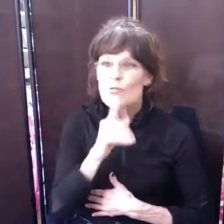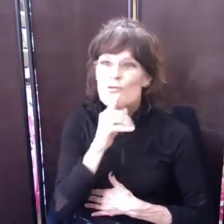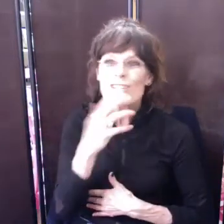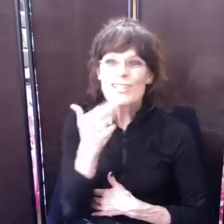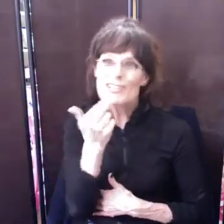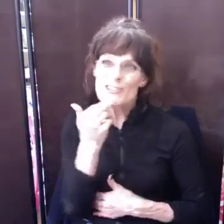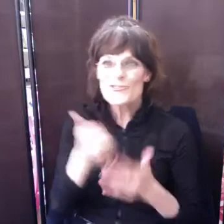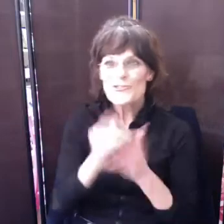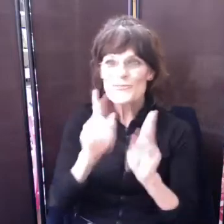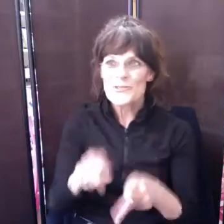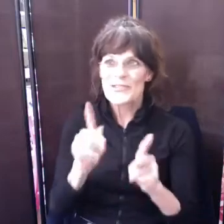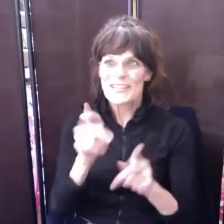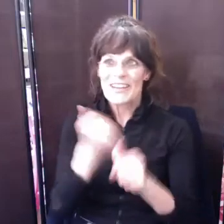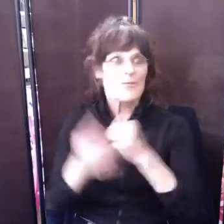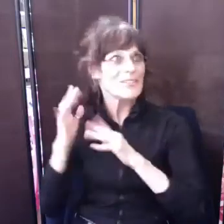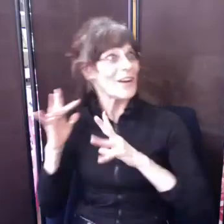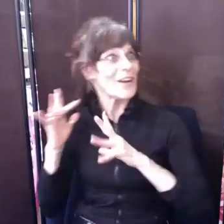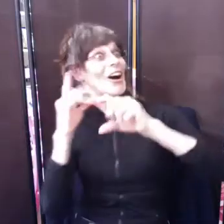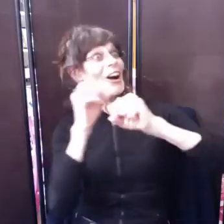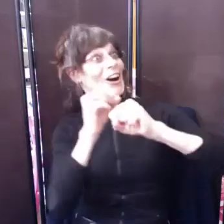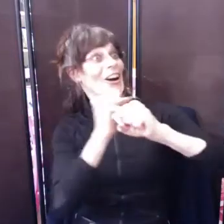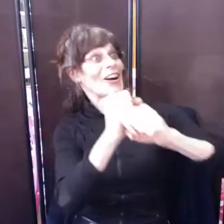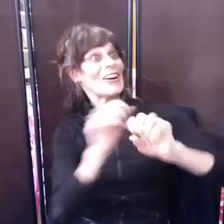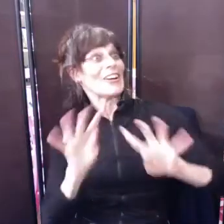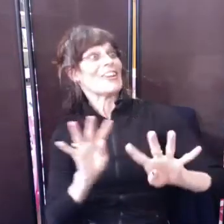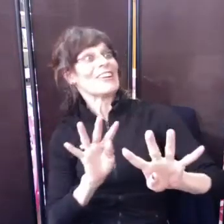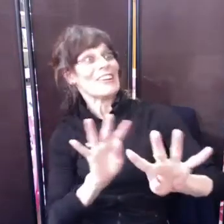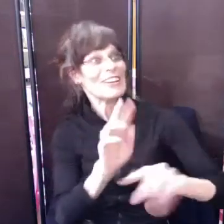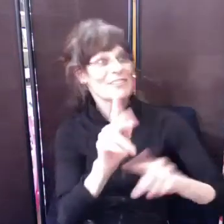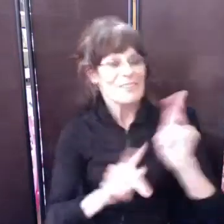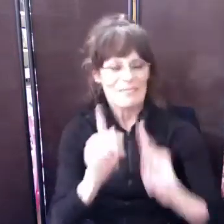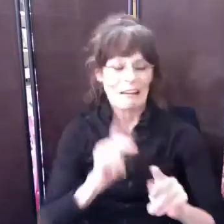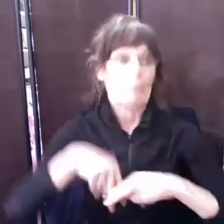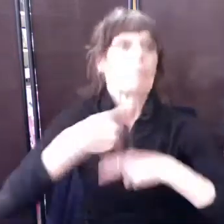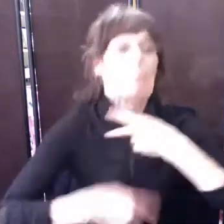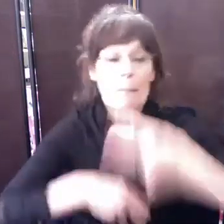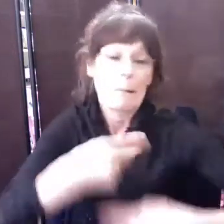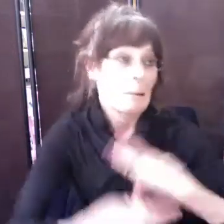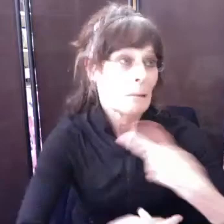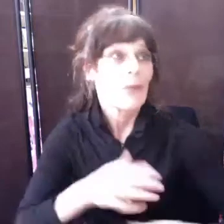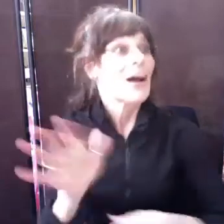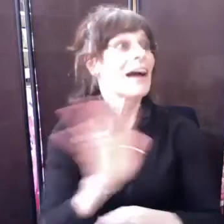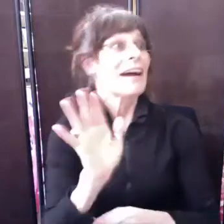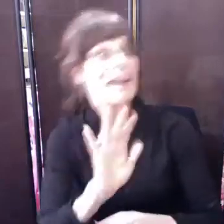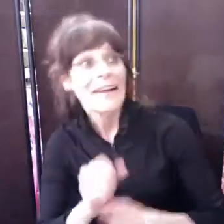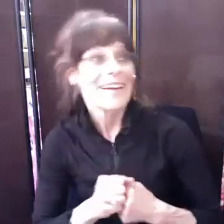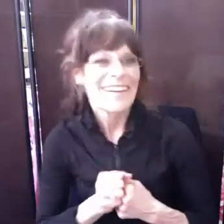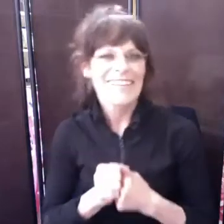races across the room to get to him, you know, and, you know, people are stumbling all over each other to get to the newcomer. I was the newcomer